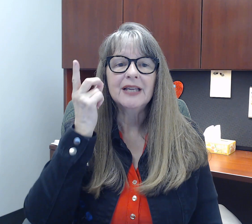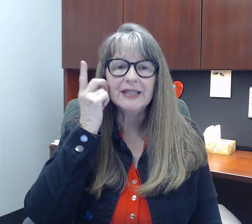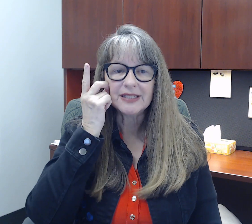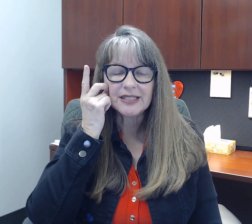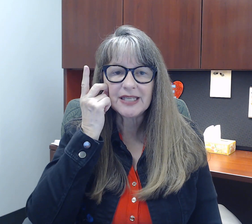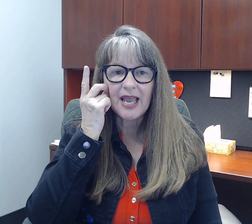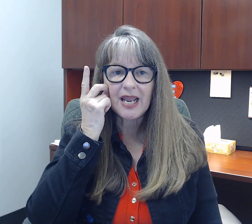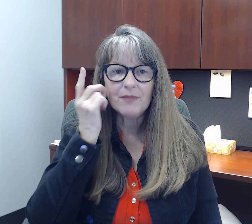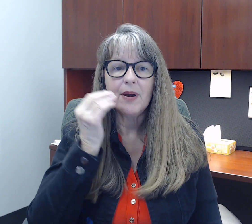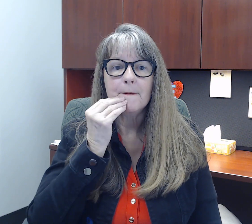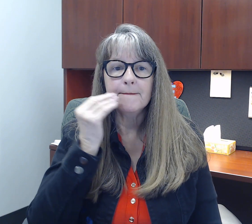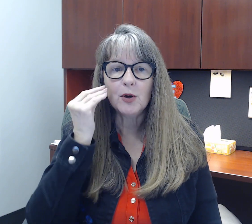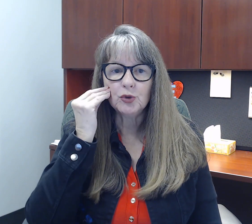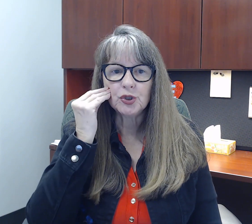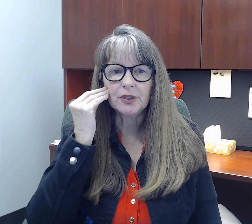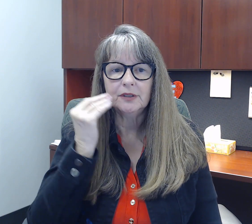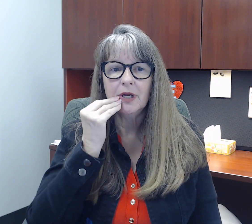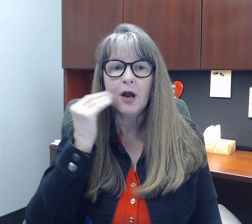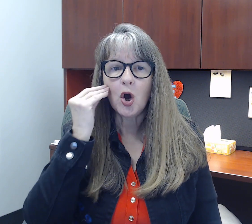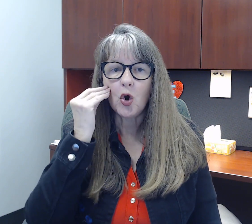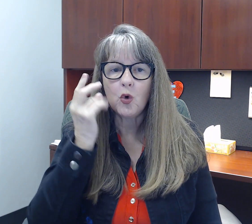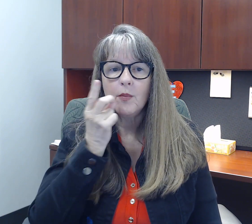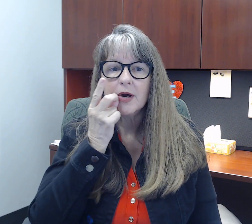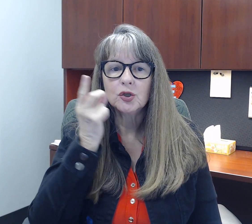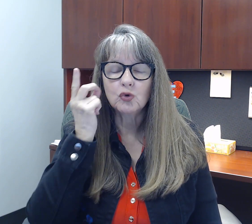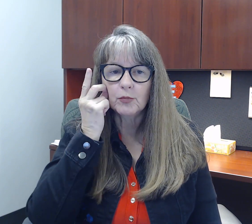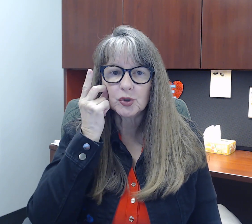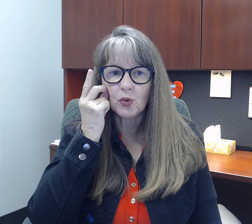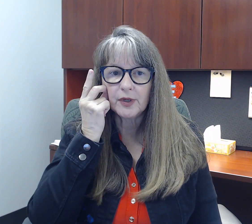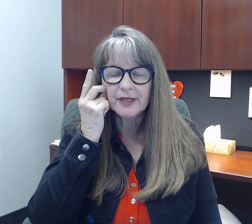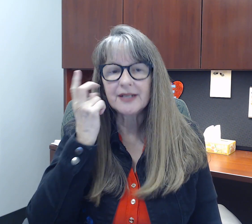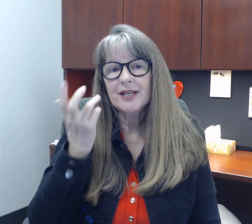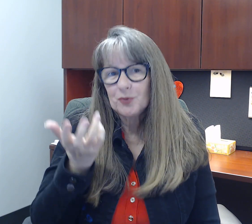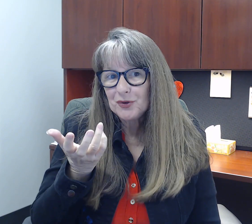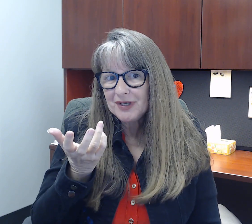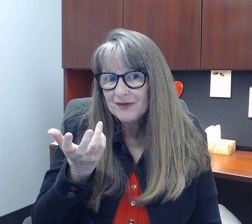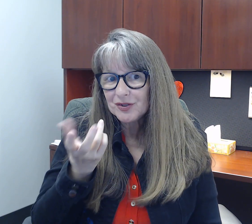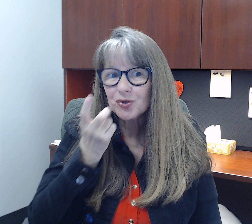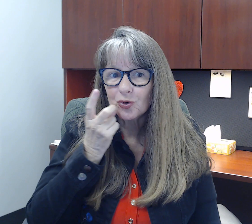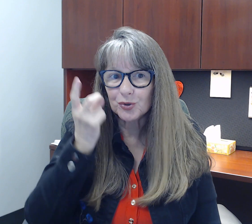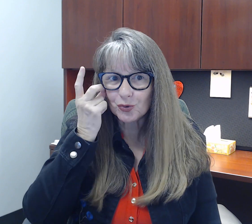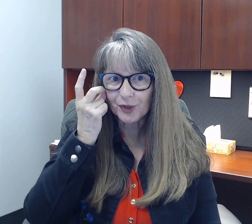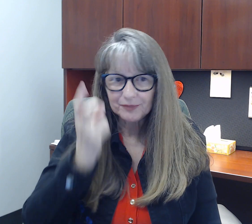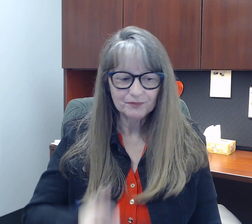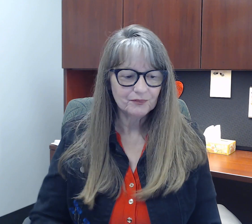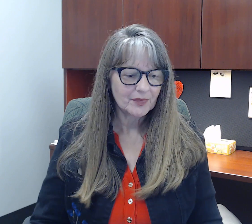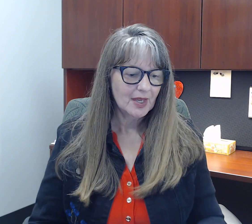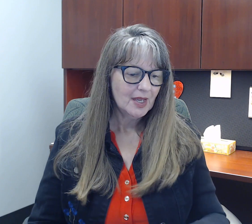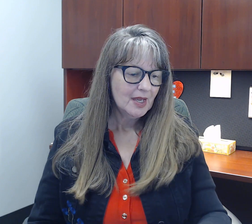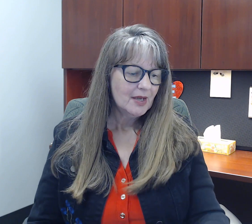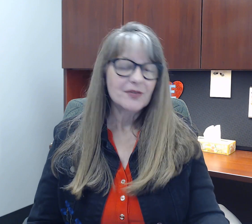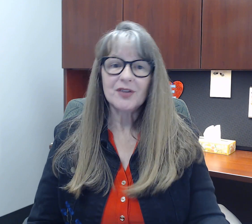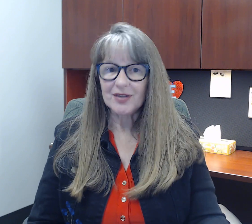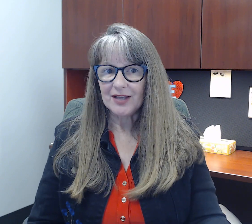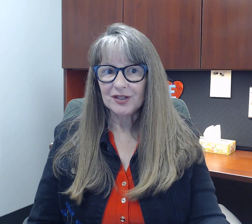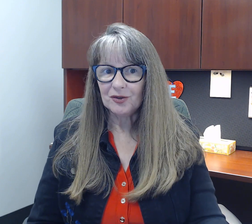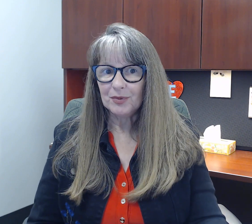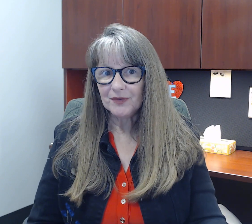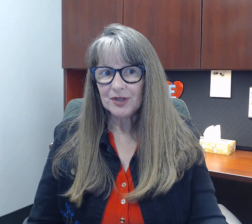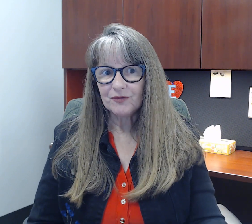the same motion, home, dormitory, because that's where you live, as a dormitory. So that's a little bit of a deaf